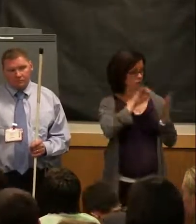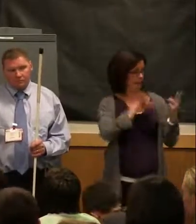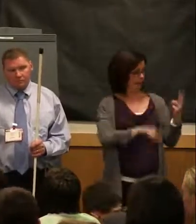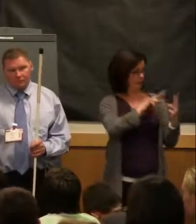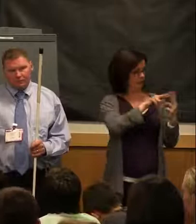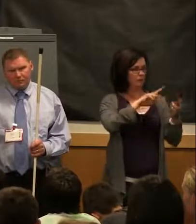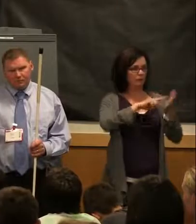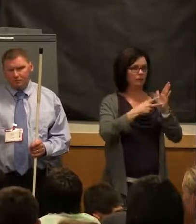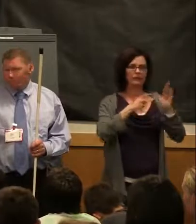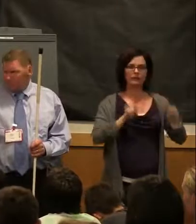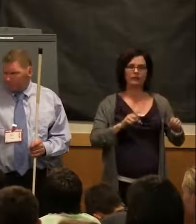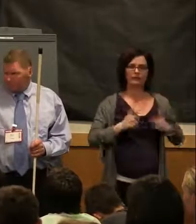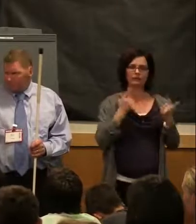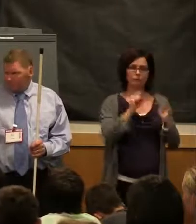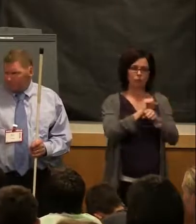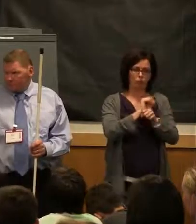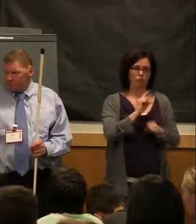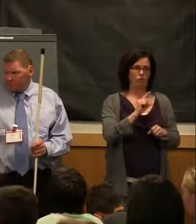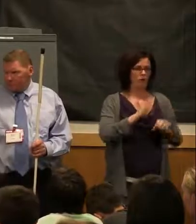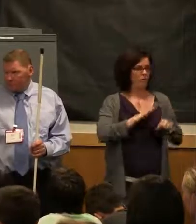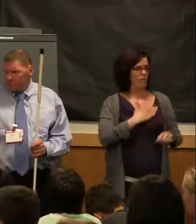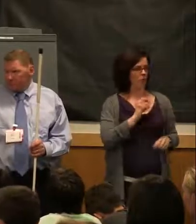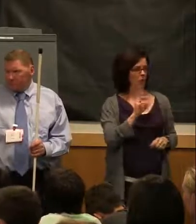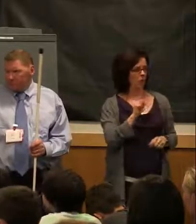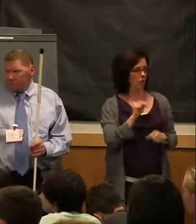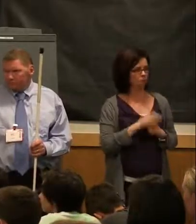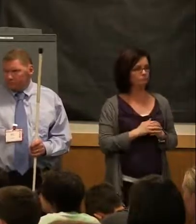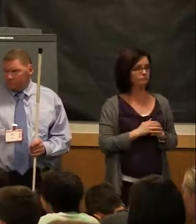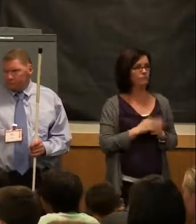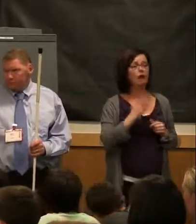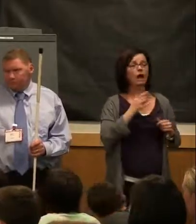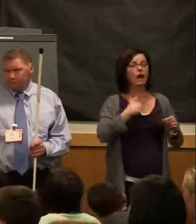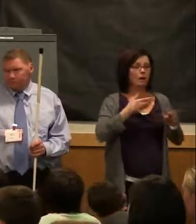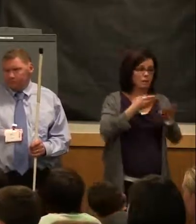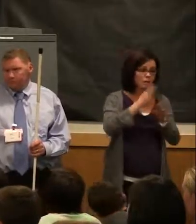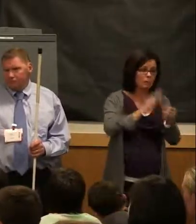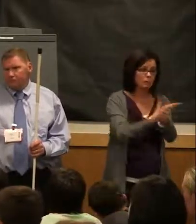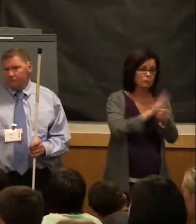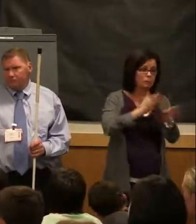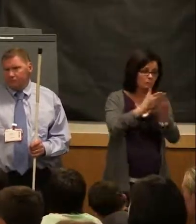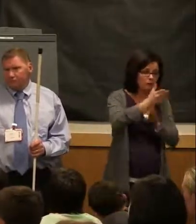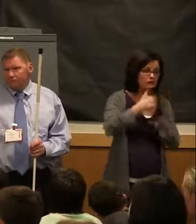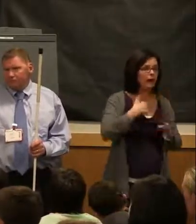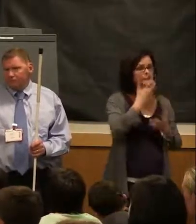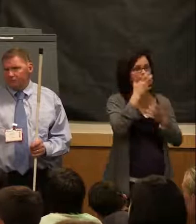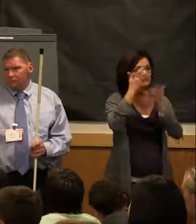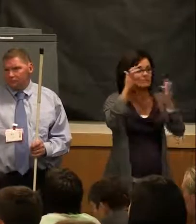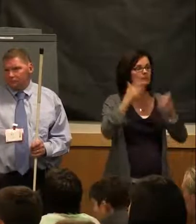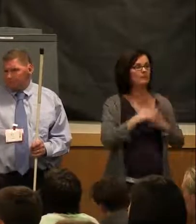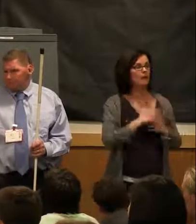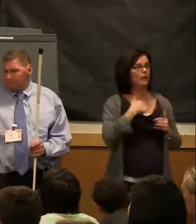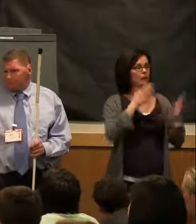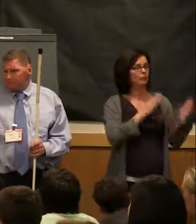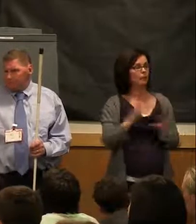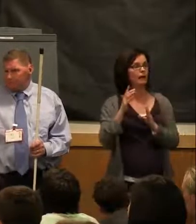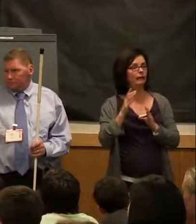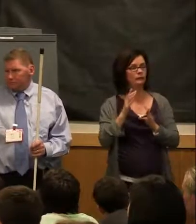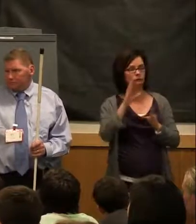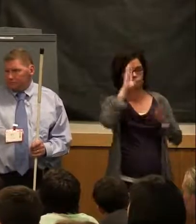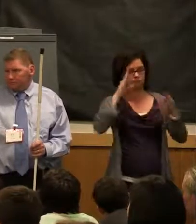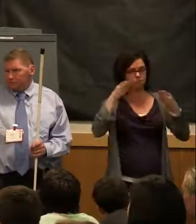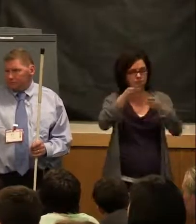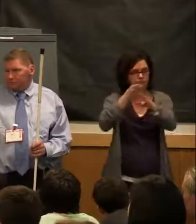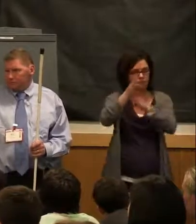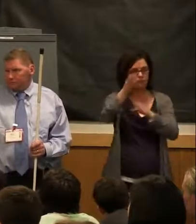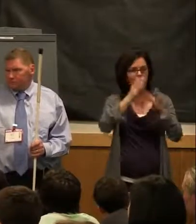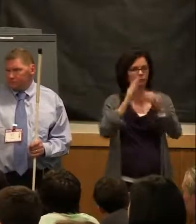I am a music major. I sing, and I am planning on going into